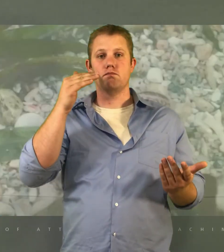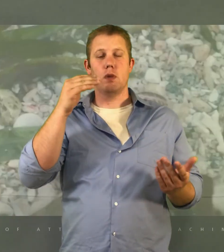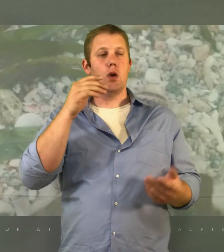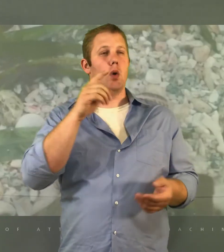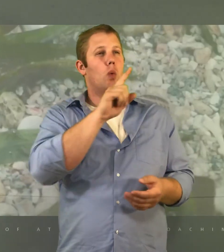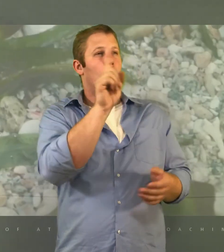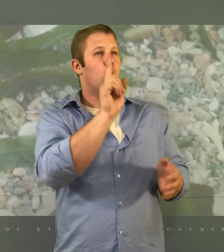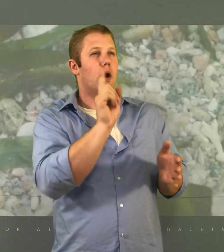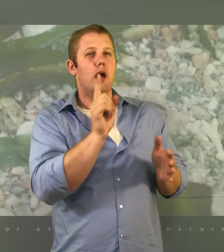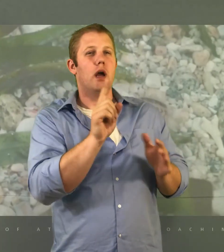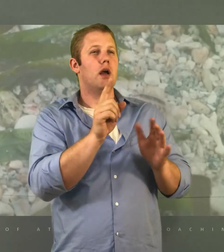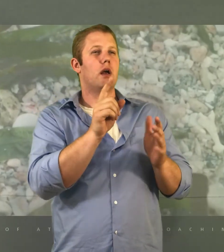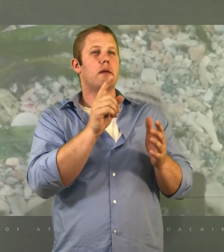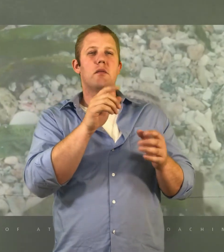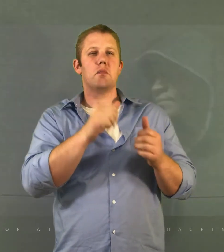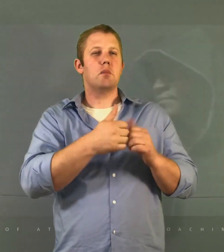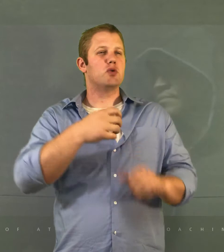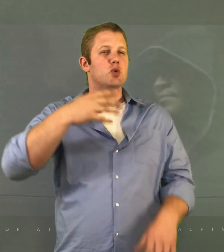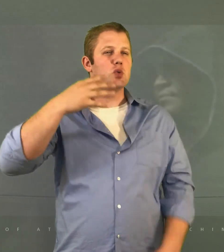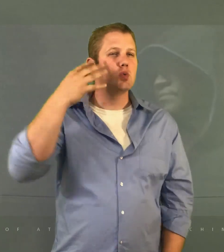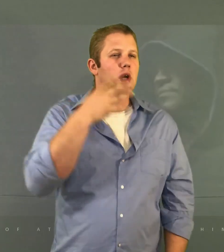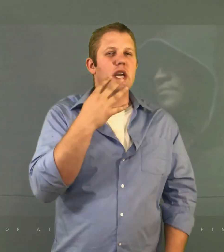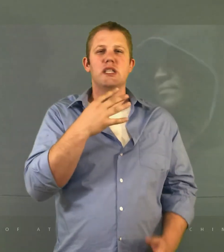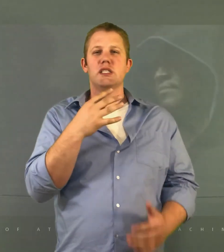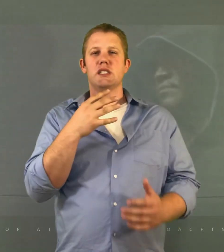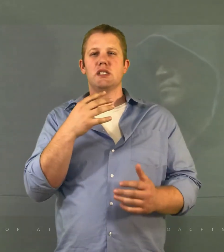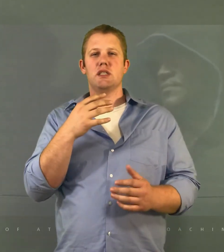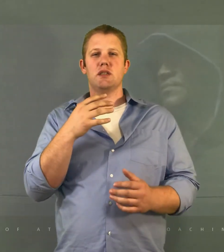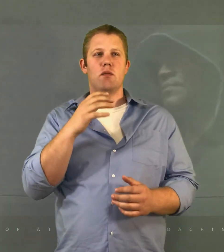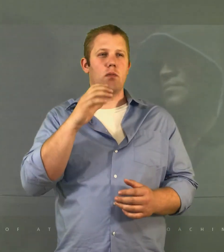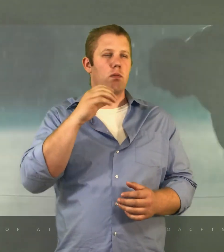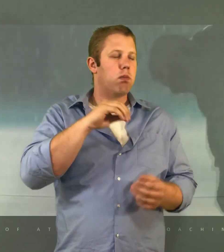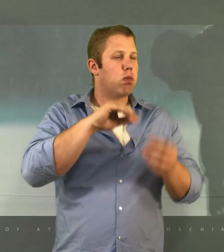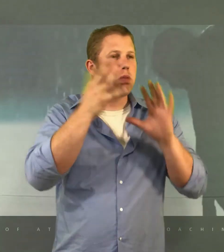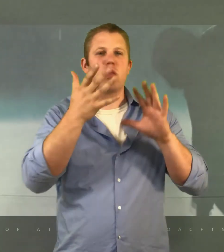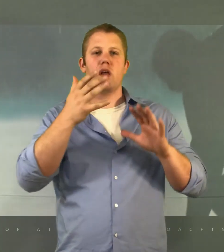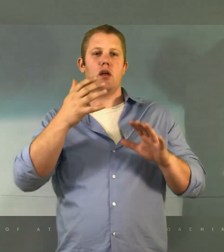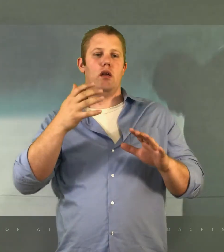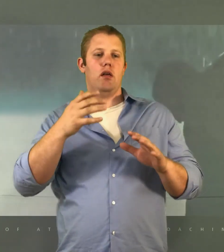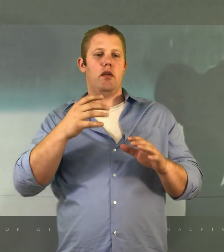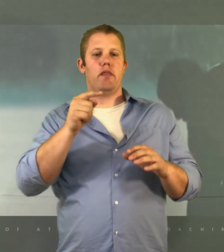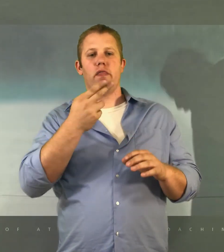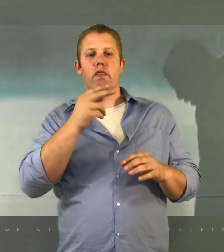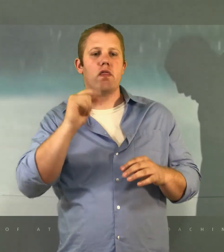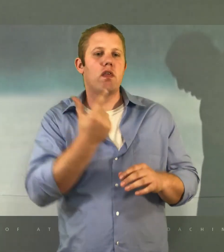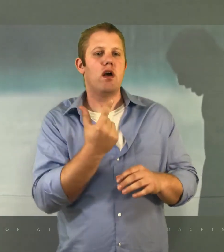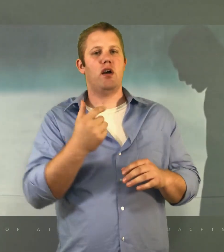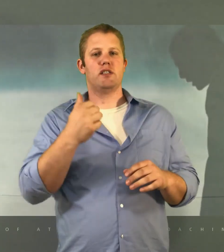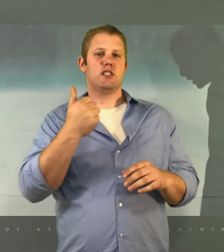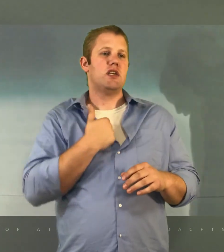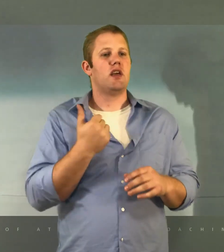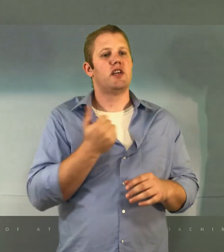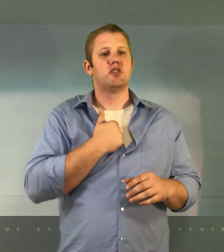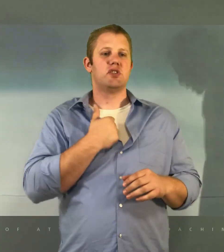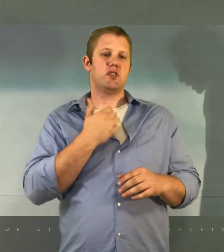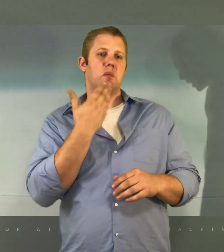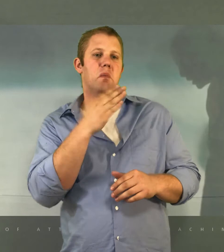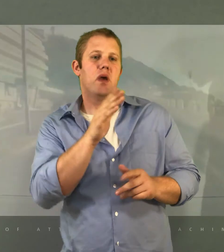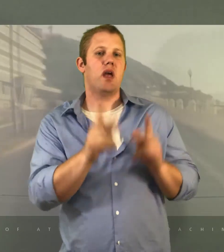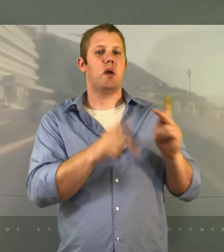I'm a grown man. Where are the most crazy, insane, thugs, gangsters,